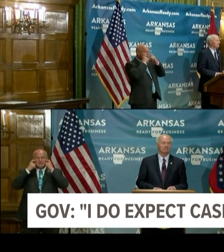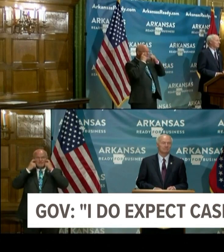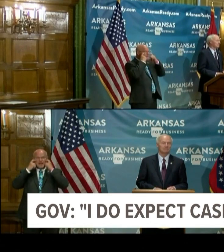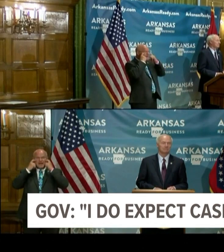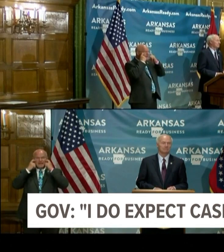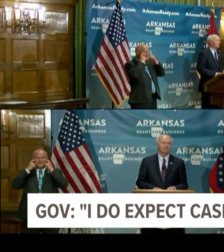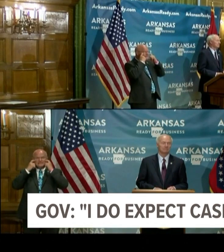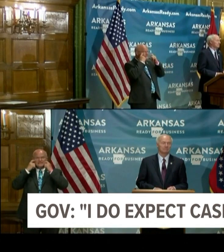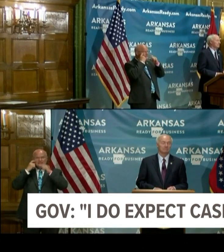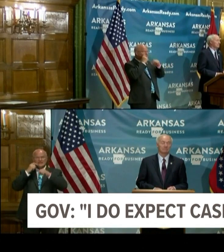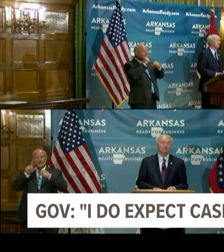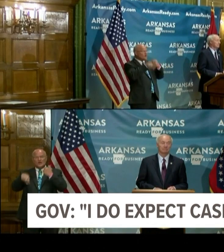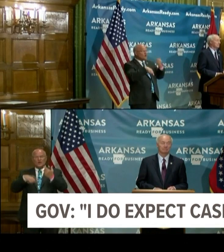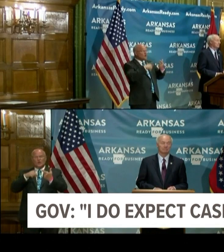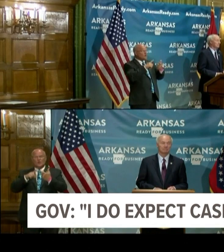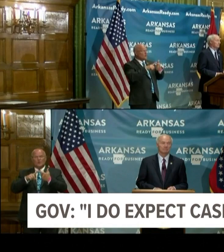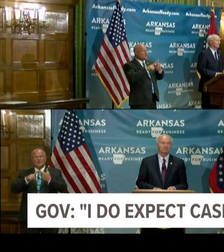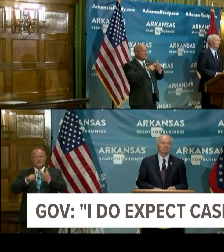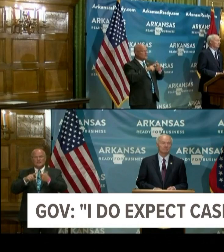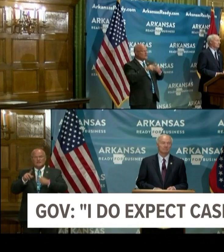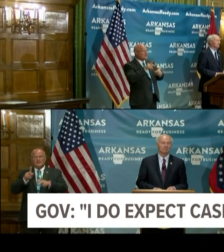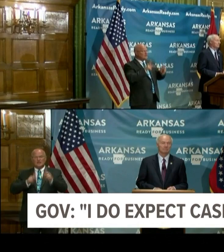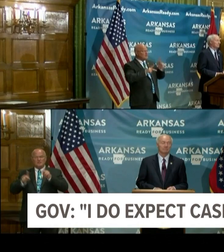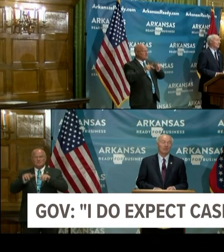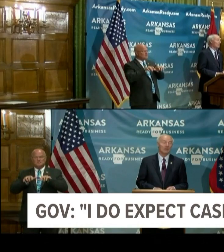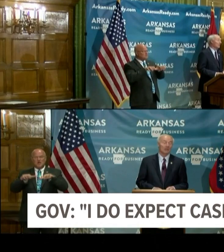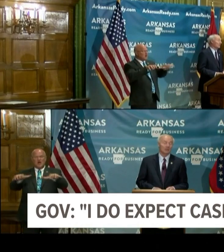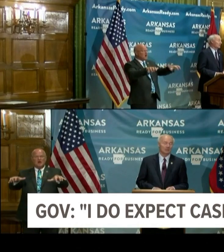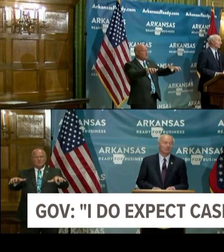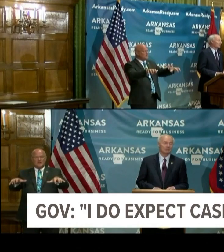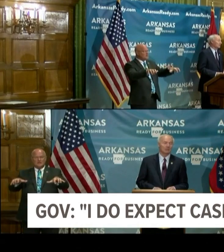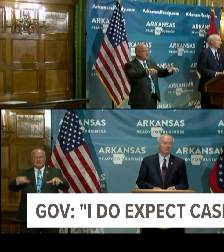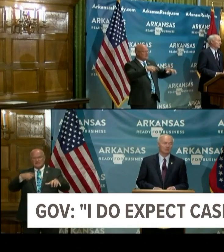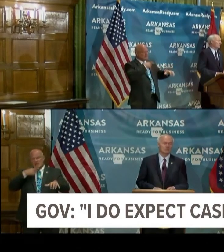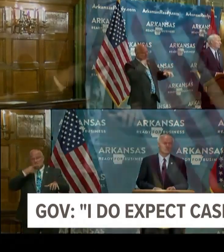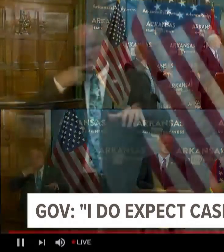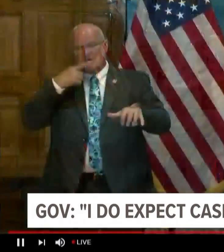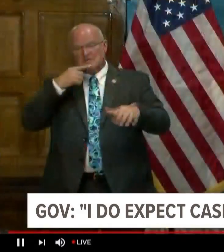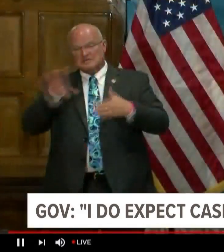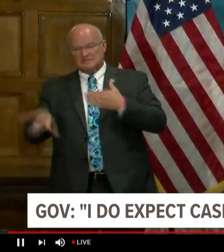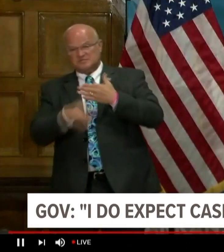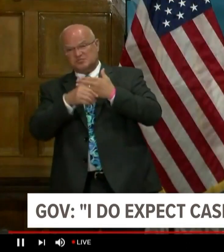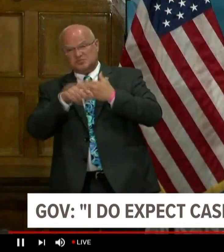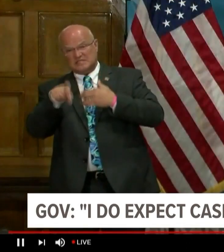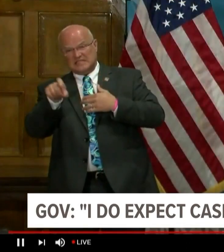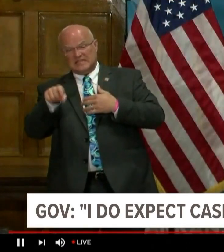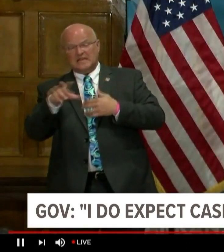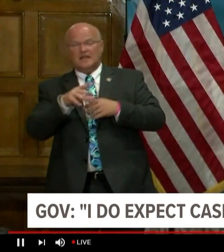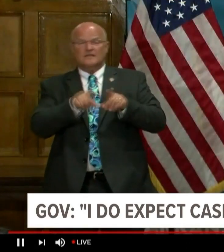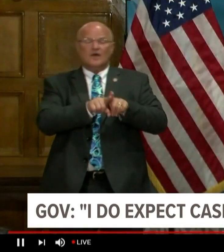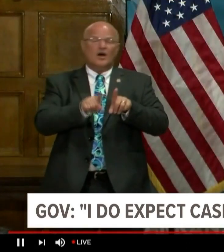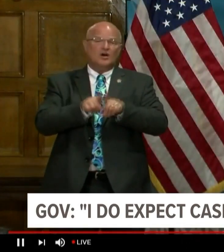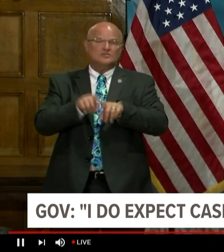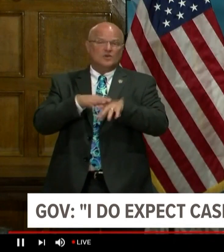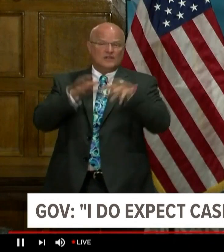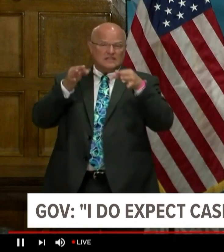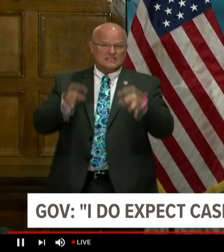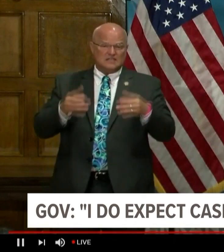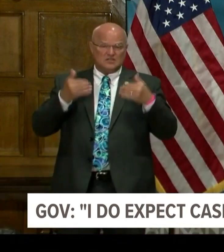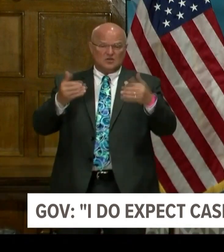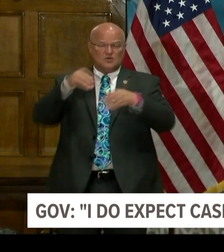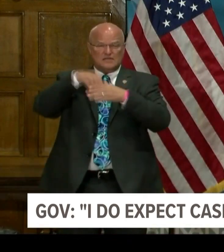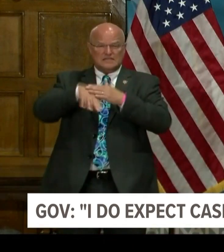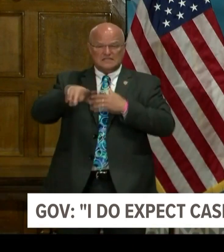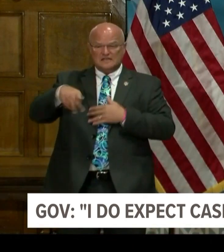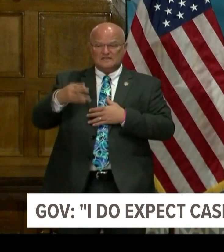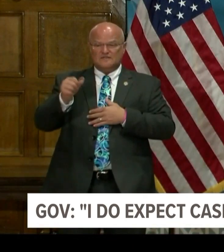masks when they're in public? Does that mandate need to be added? And also on the decision to go into